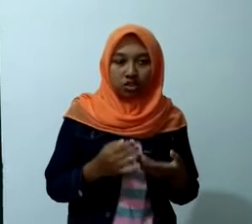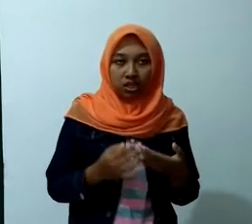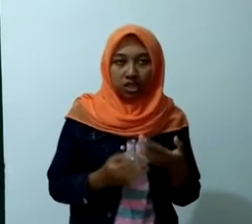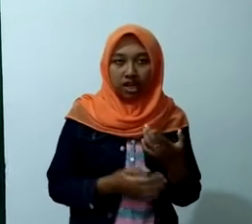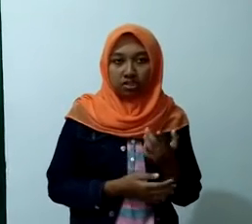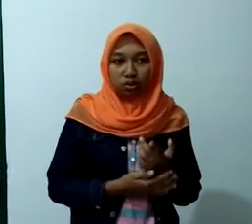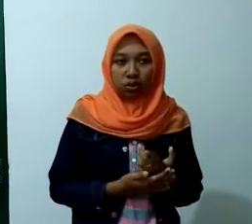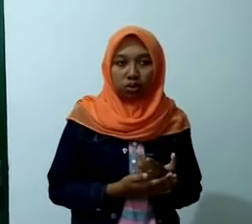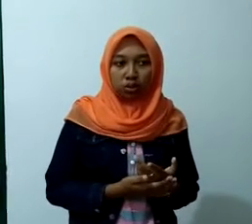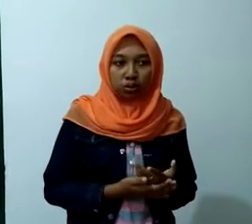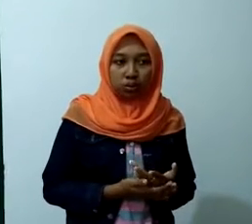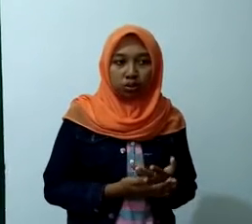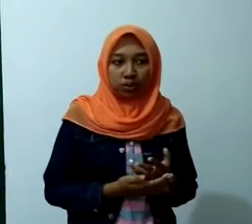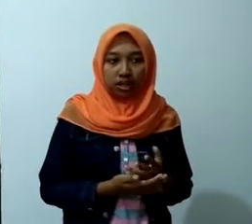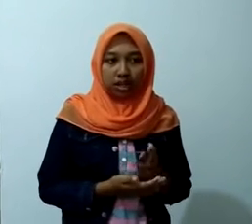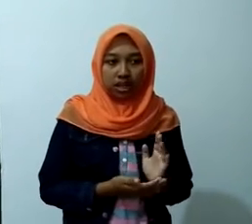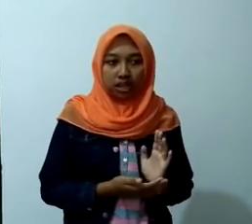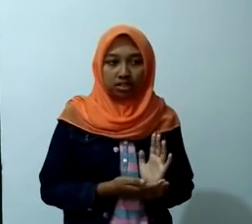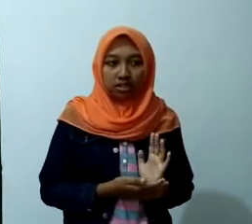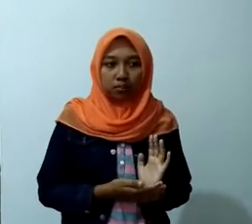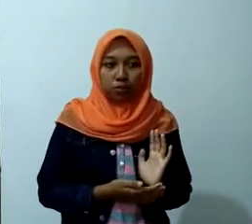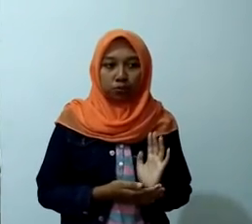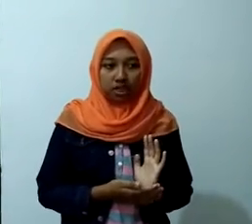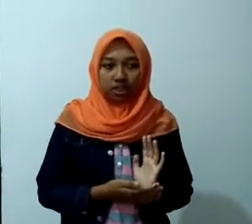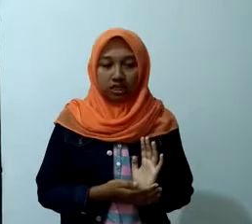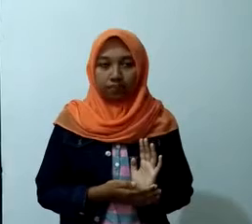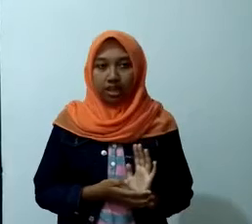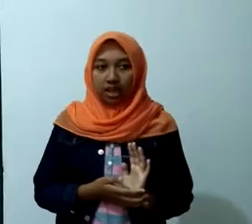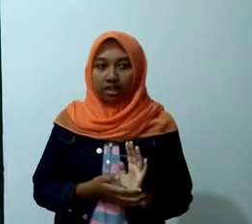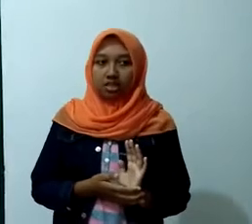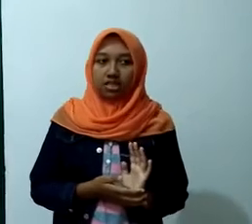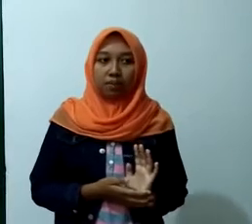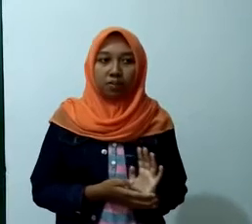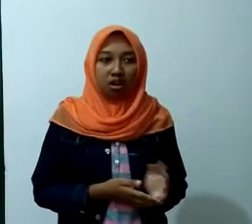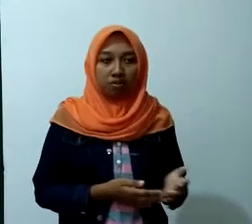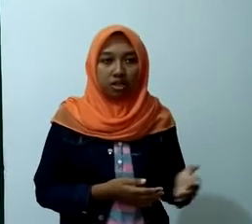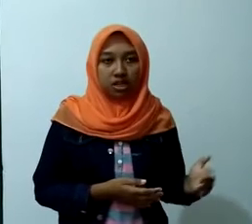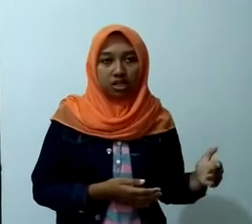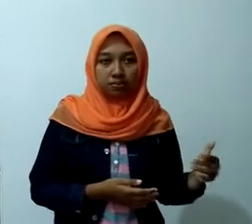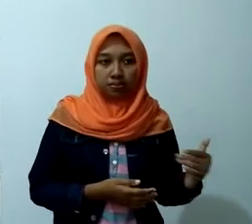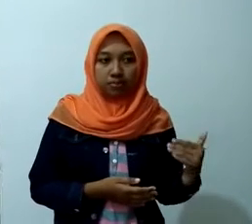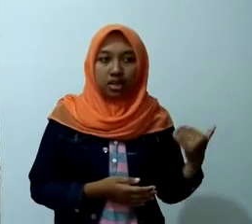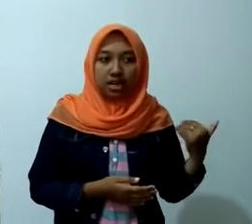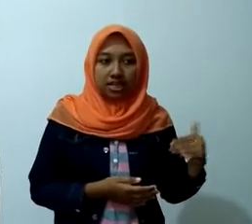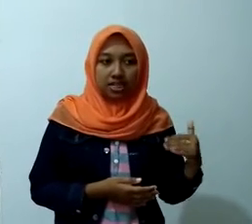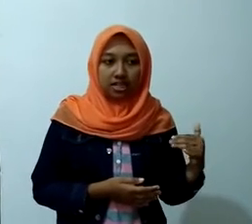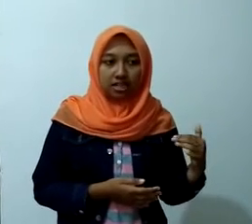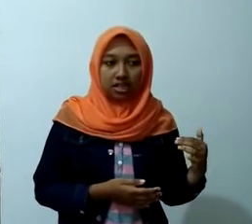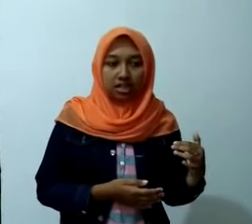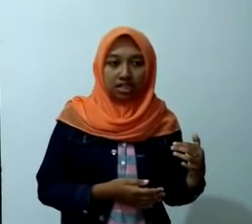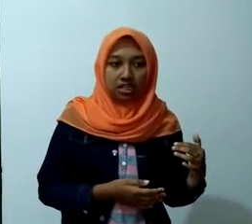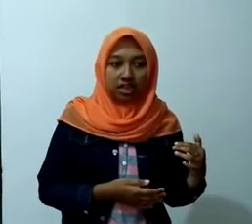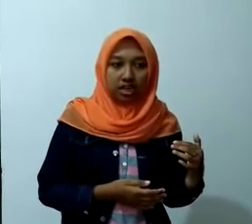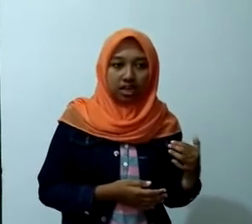take junior high school tutoring as the population. And the sample of the research